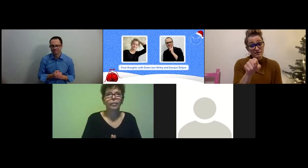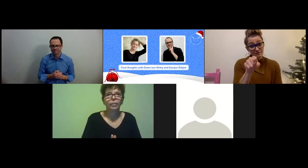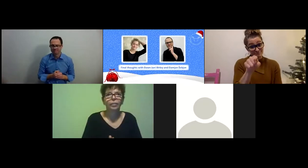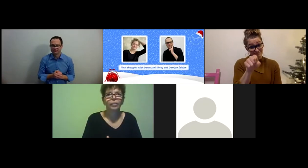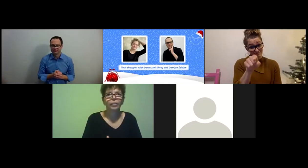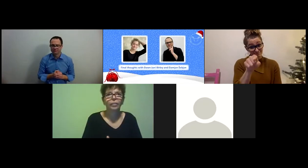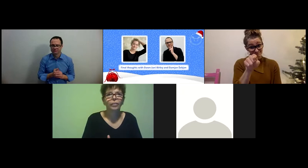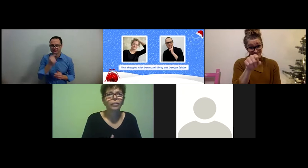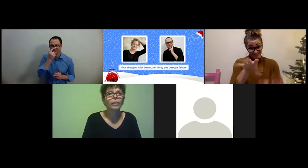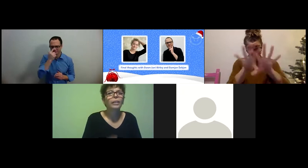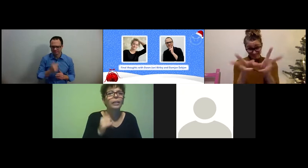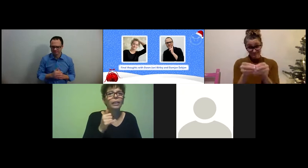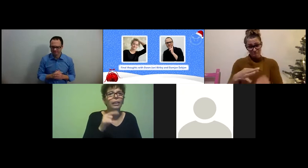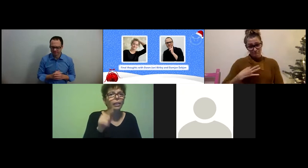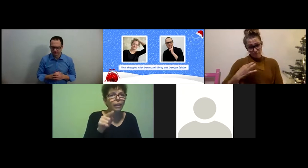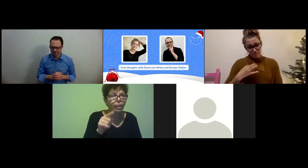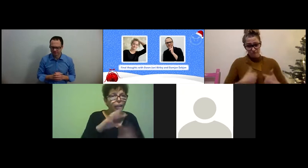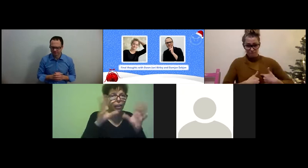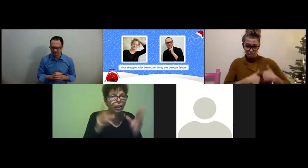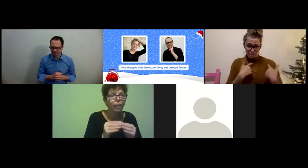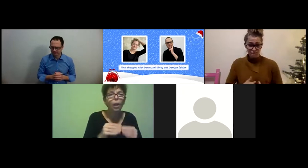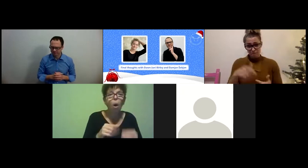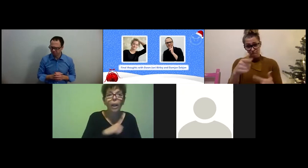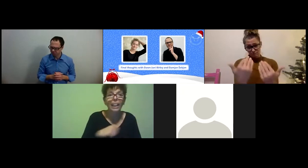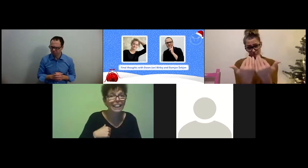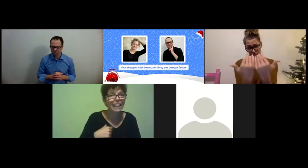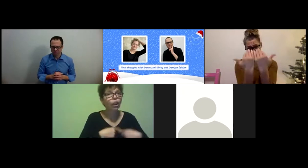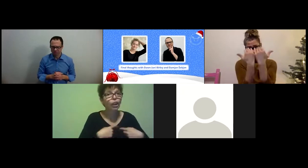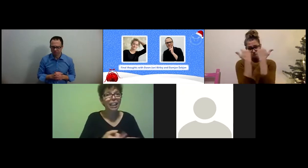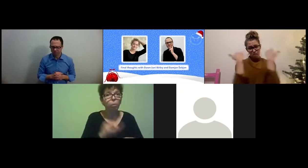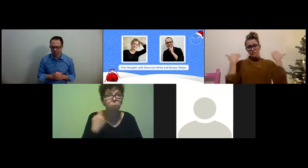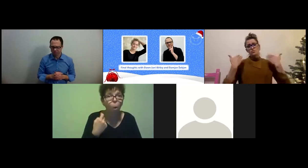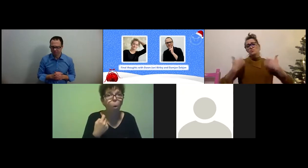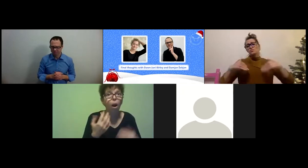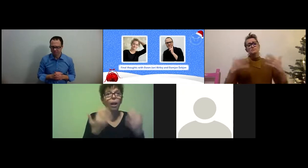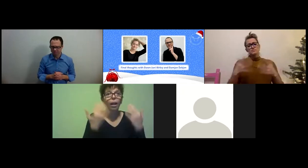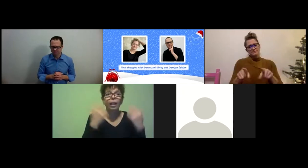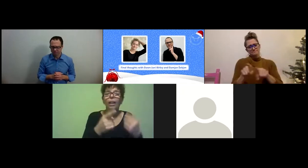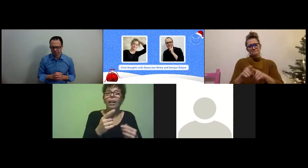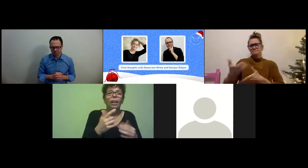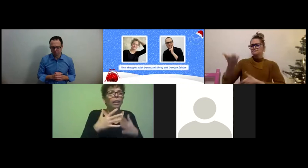training experience. And again, I'm so grateful to all deaf interpreter teams.